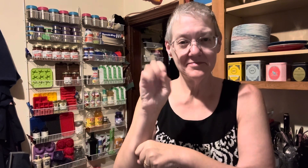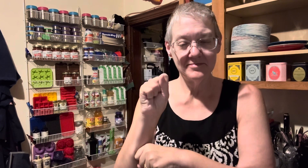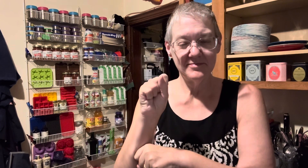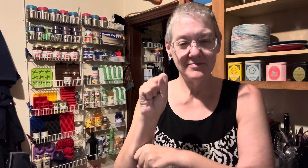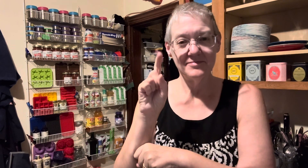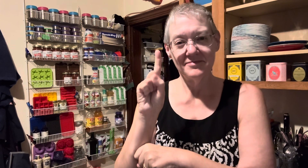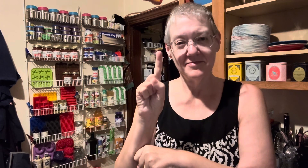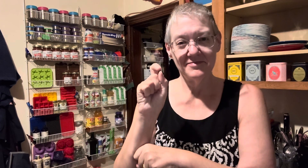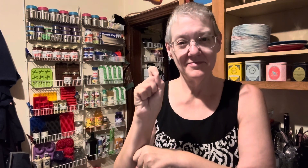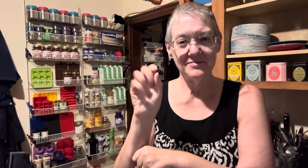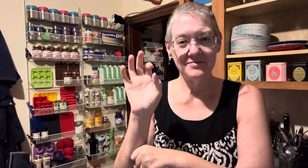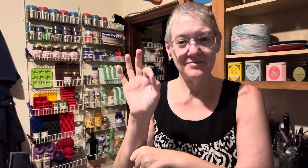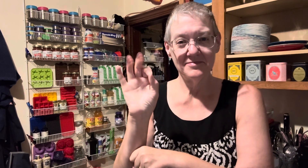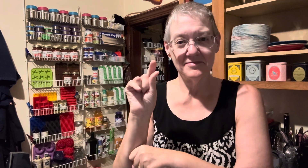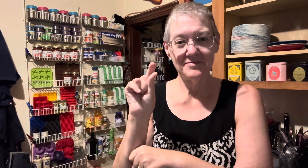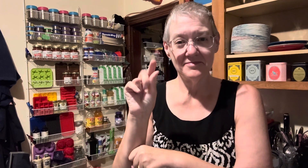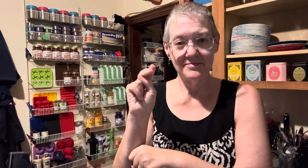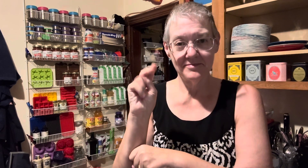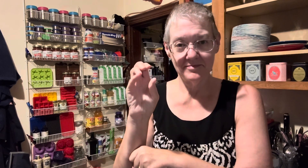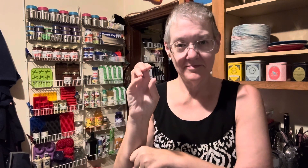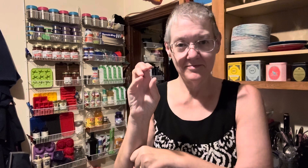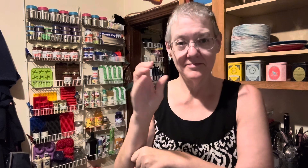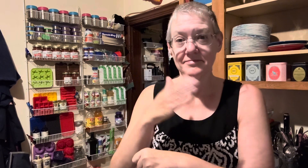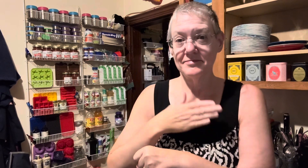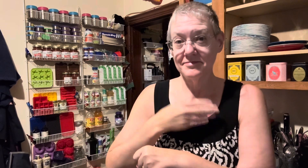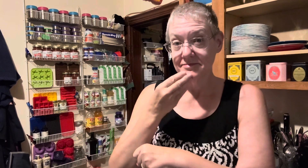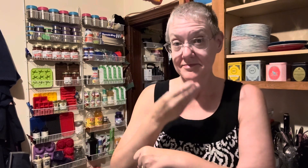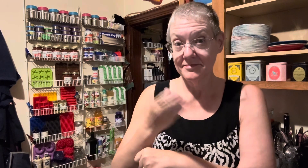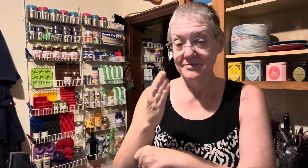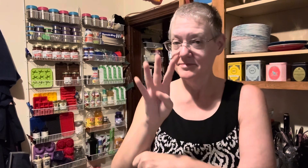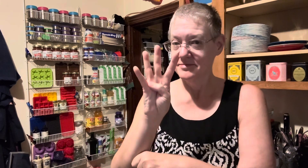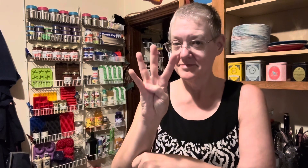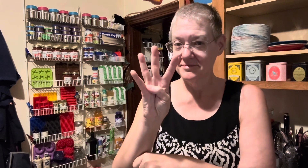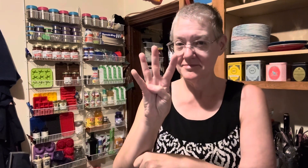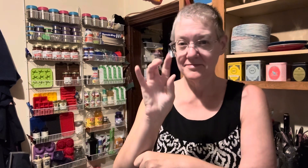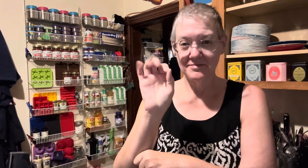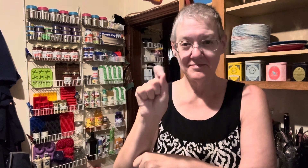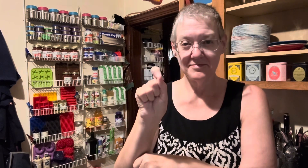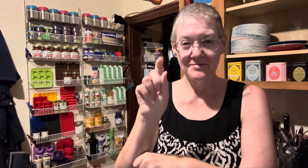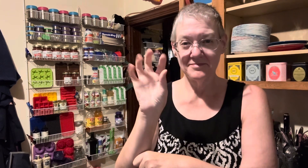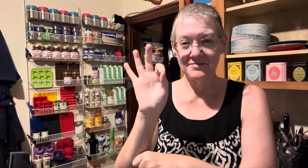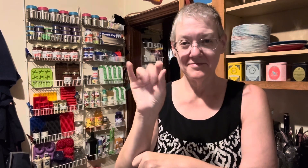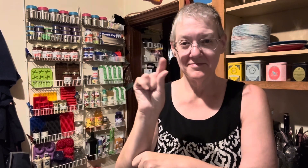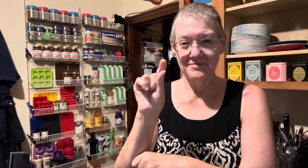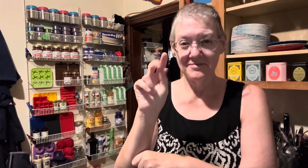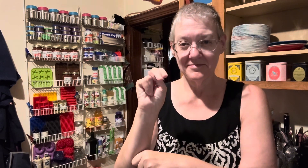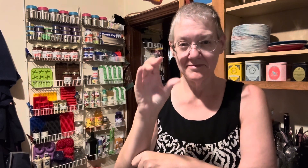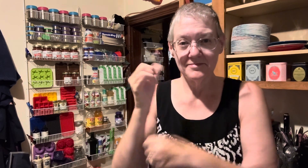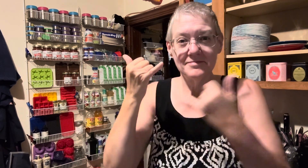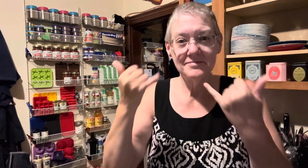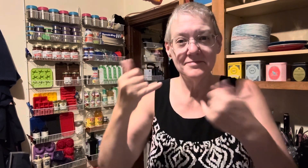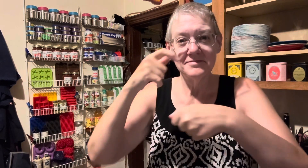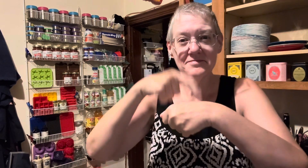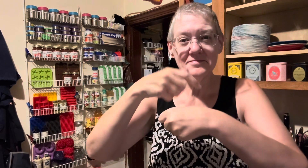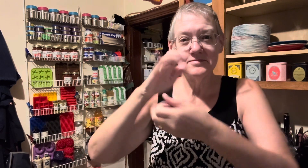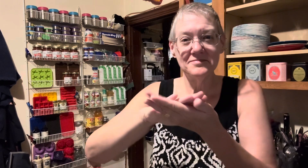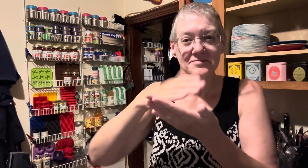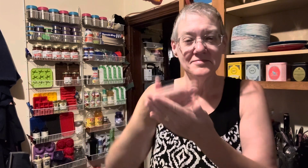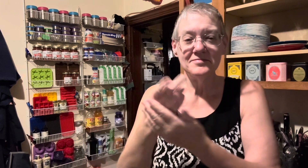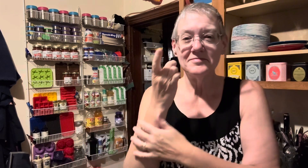arthritis-fighting properties. Those are 1.9 grams of net carbs, making my breakfast 4.9 grams of net carbs.